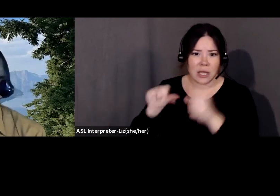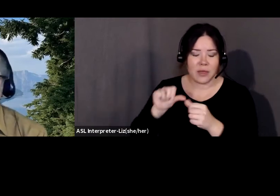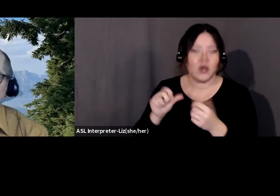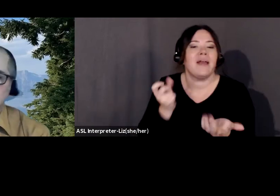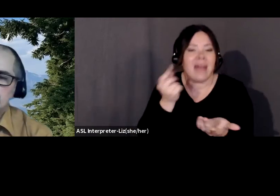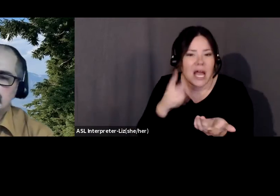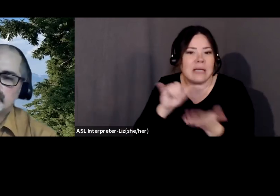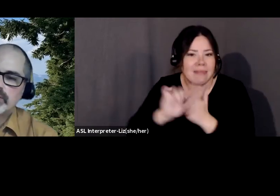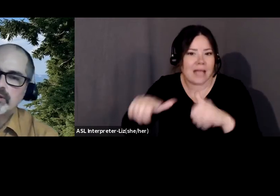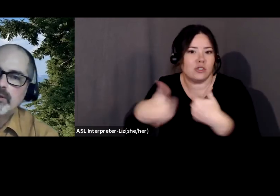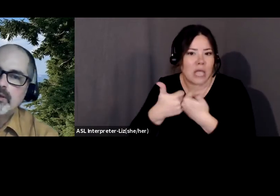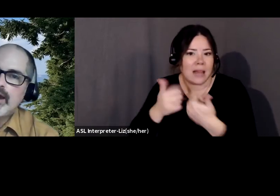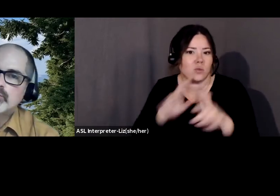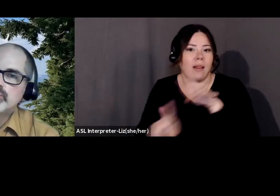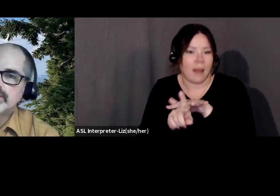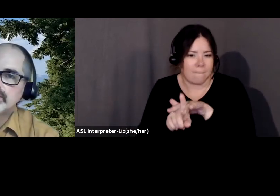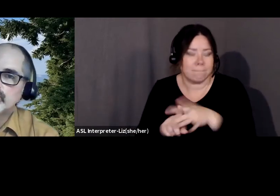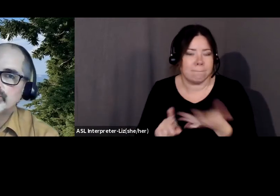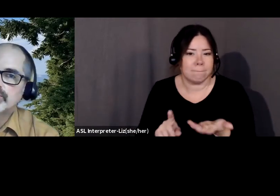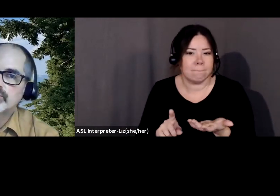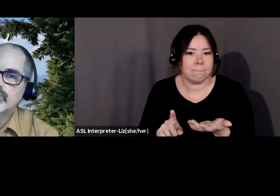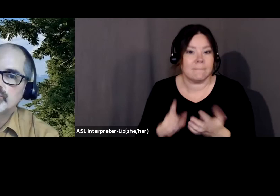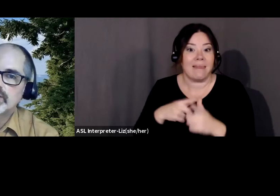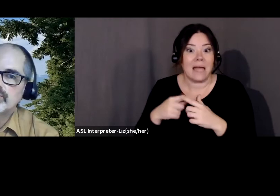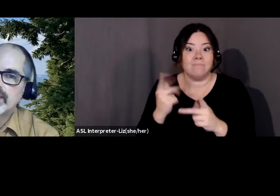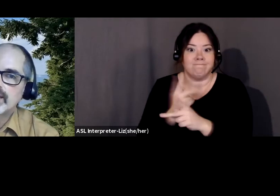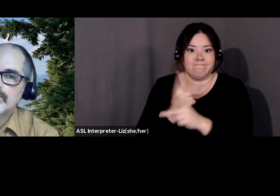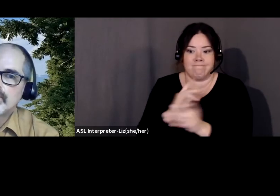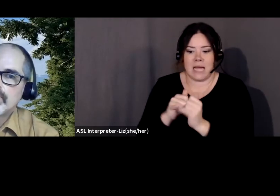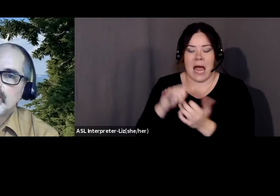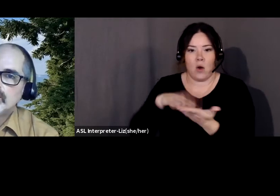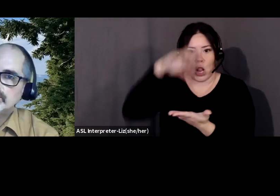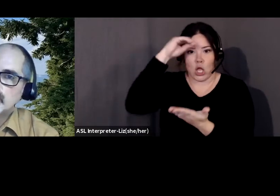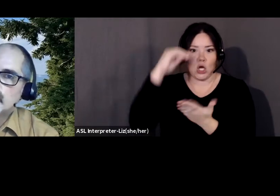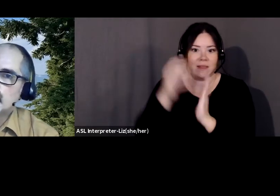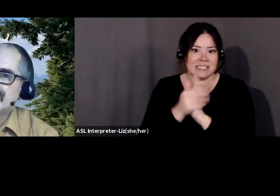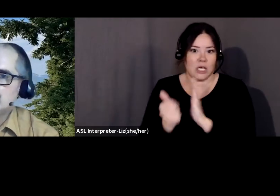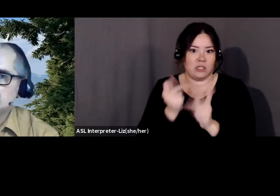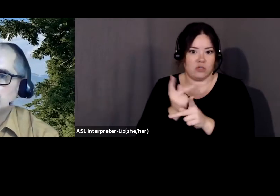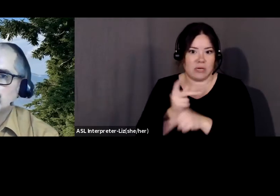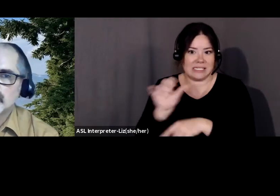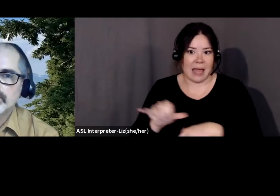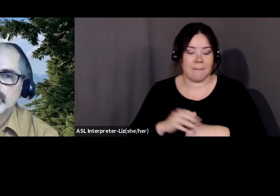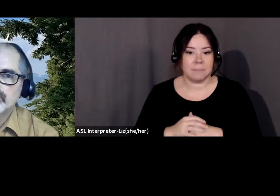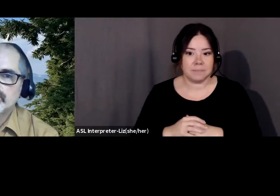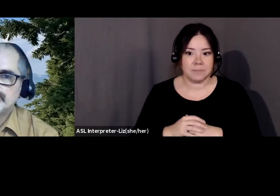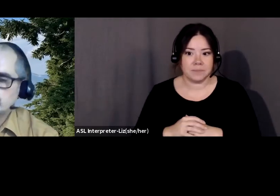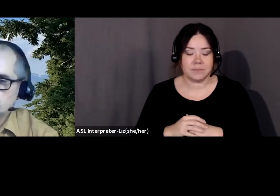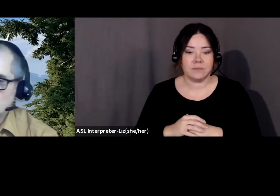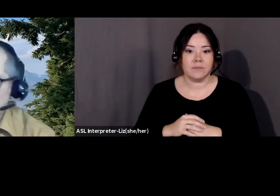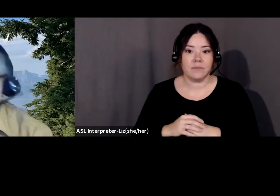come up and how to learn the skills to address that. So when we're engaging our SILC